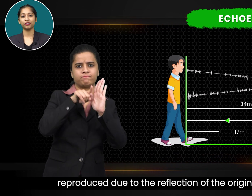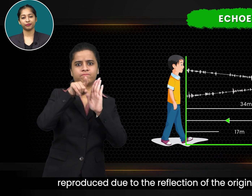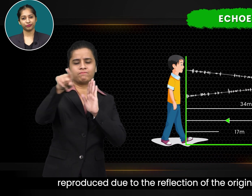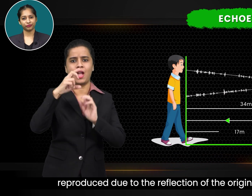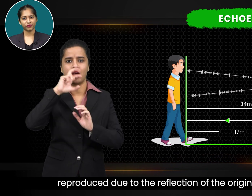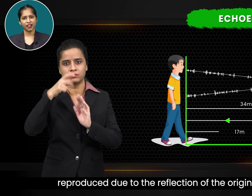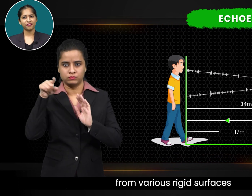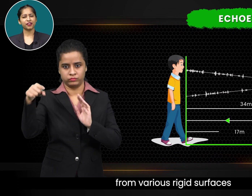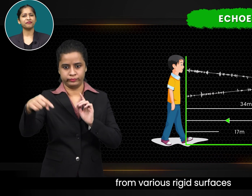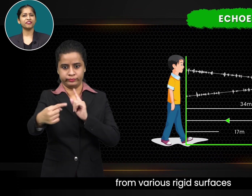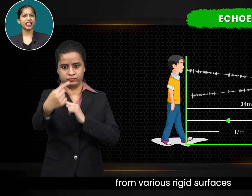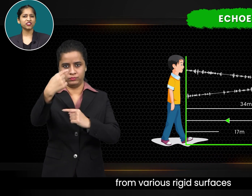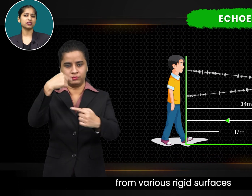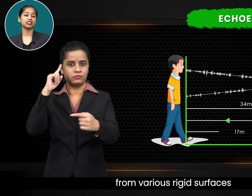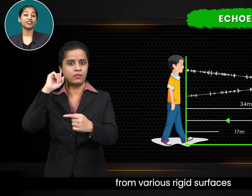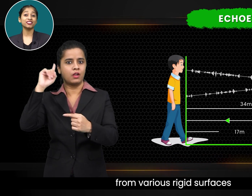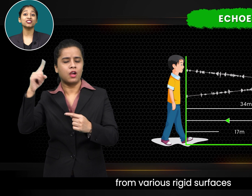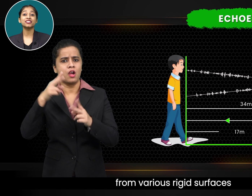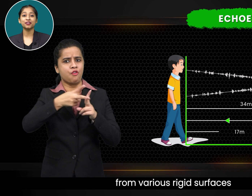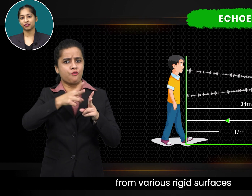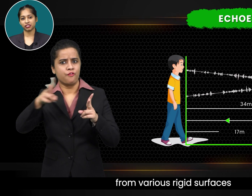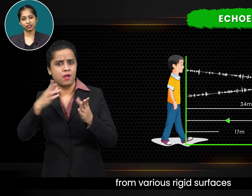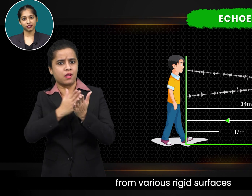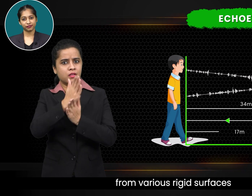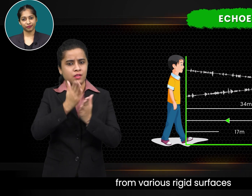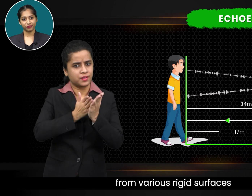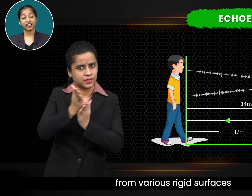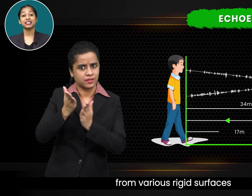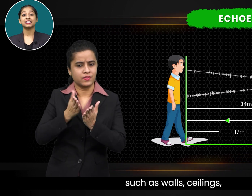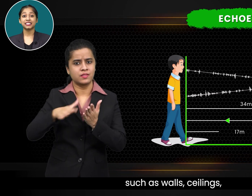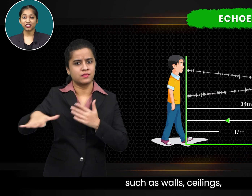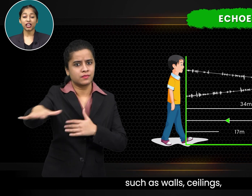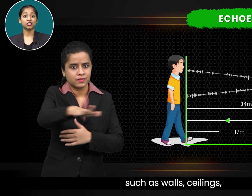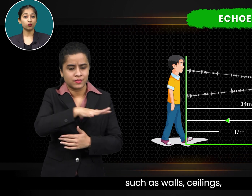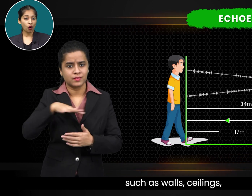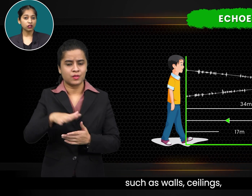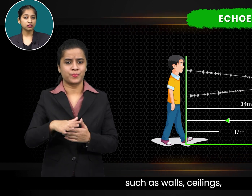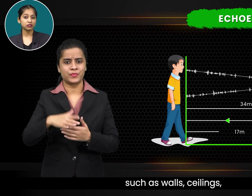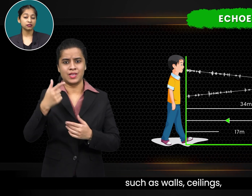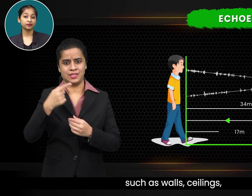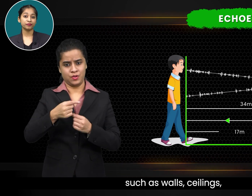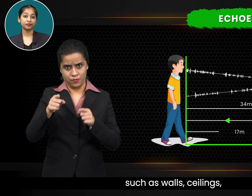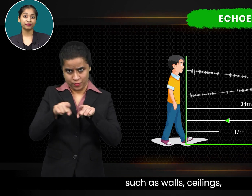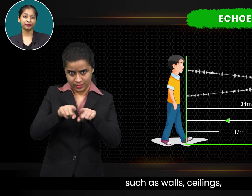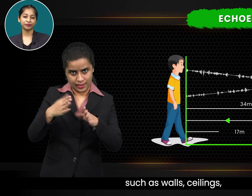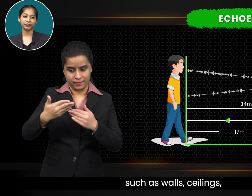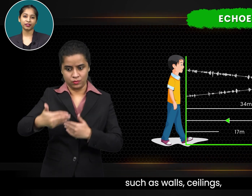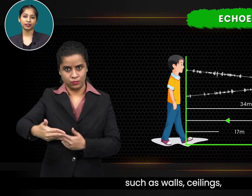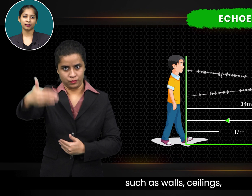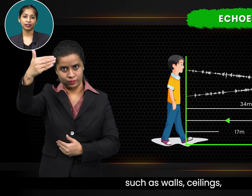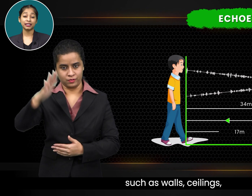sound from various rigid surfaces such as walls,